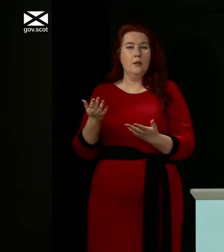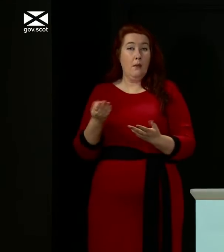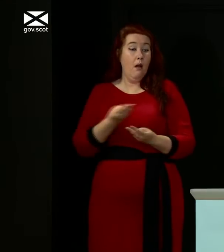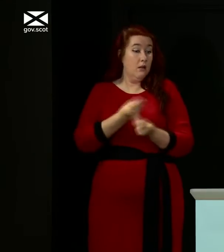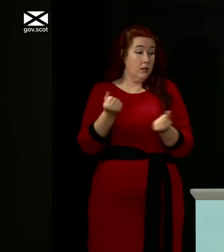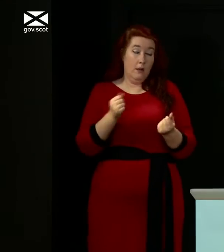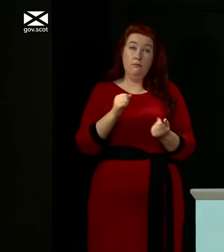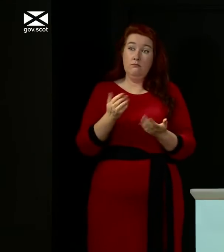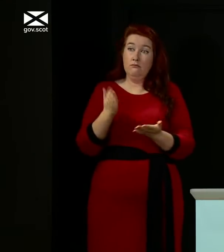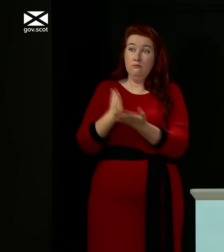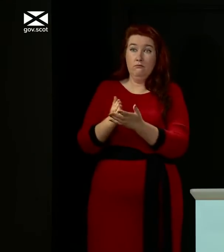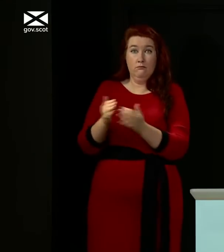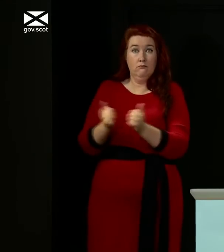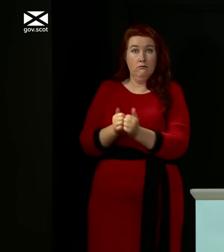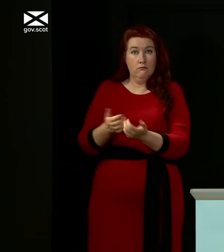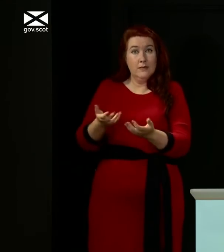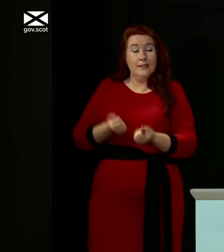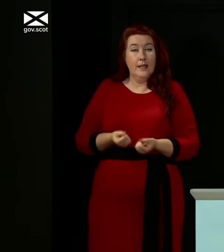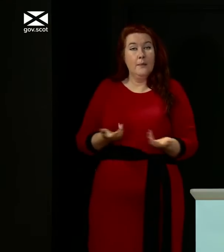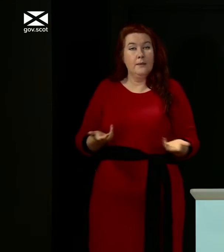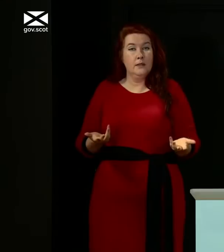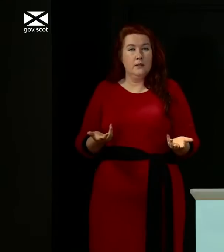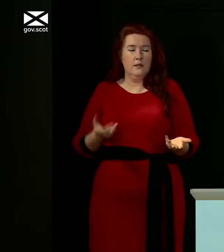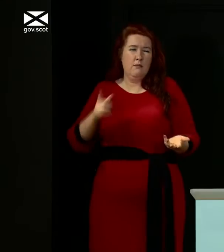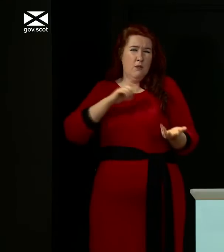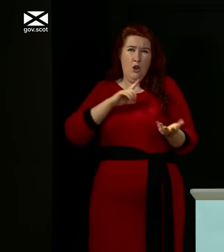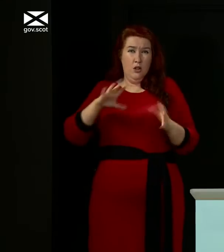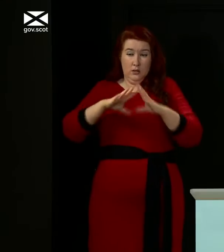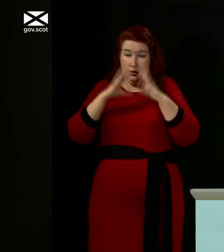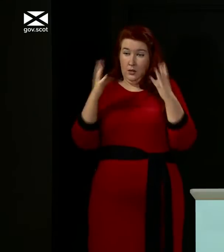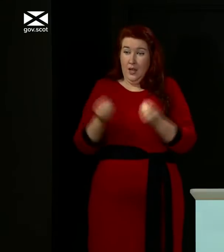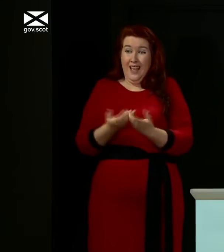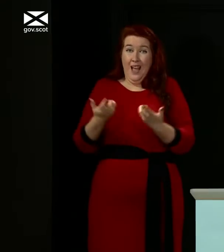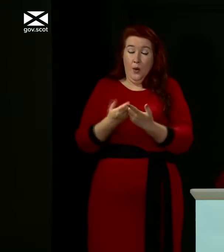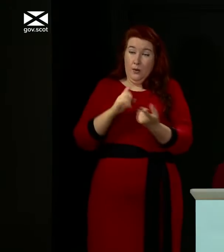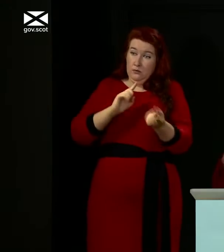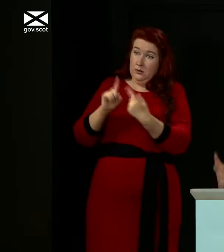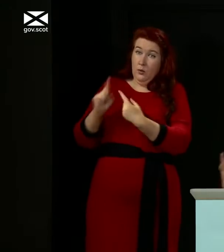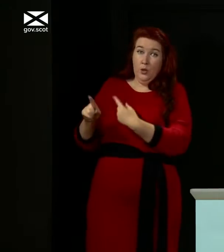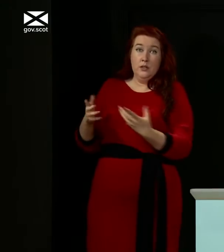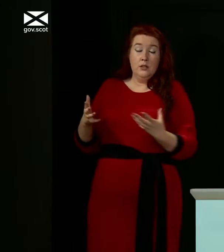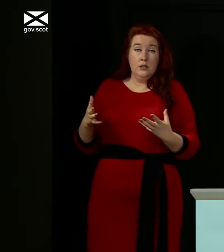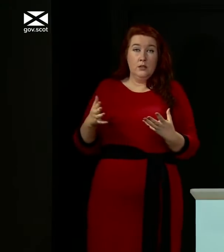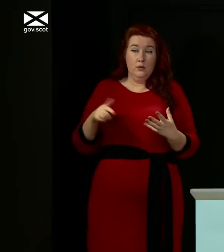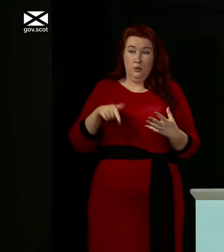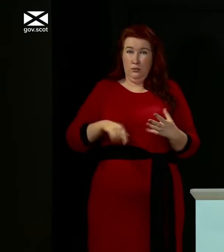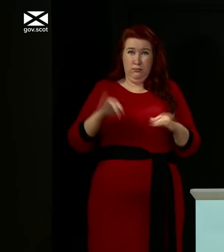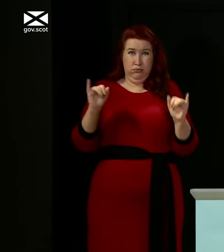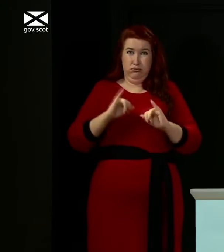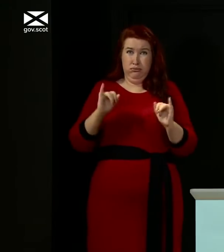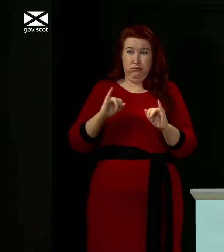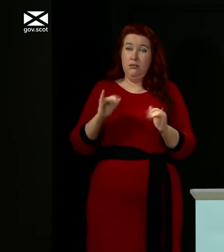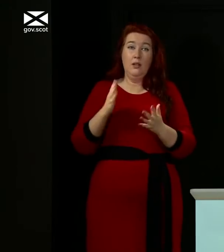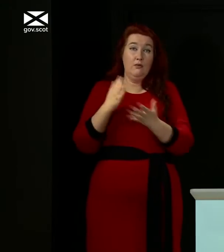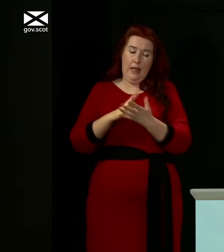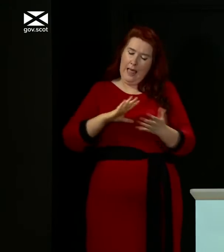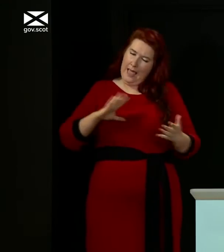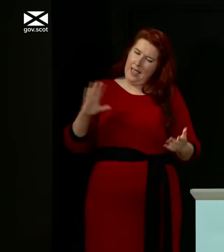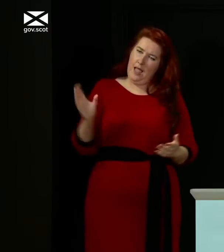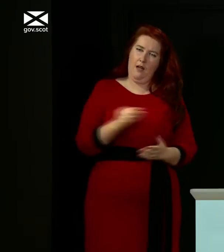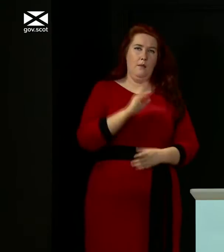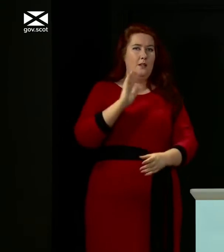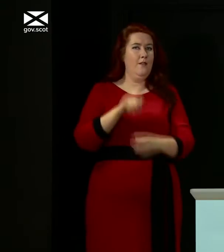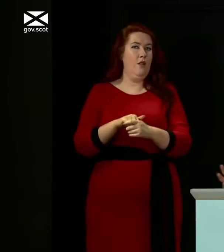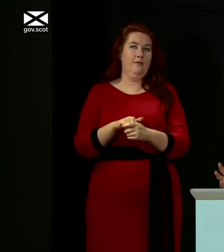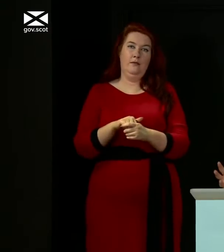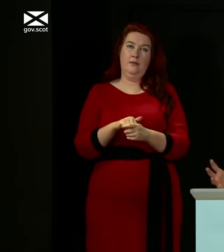do take forward, because this is the whole response to this pandemic, if you take it in its entirety, it's an all hands on deck thing. We'll